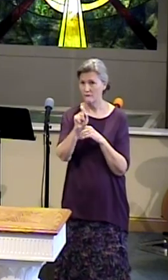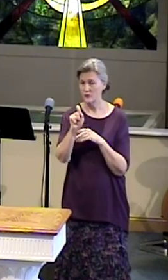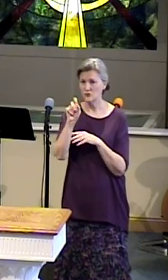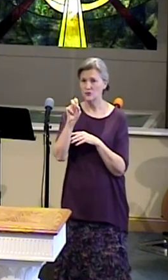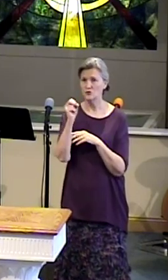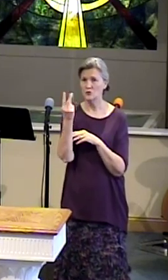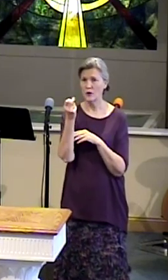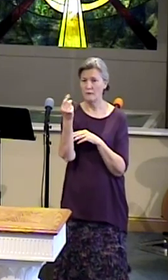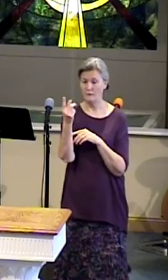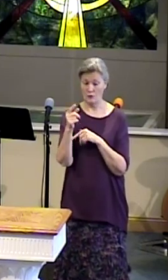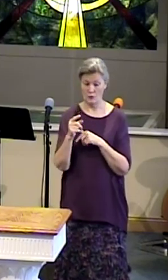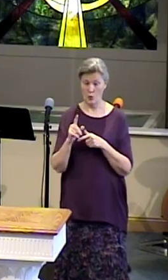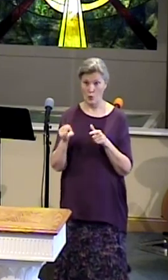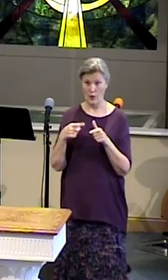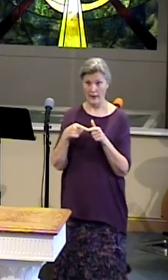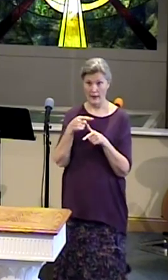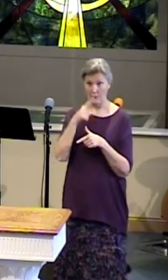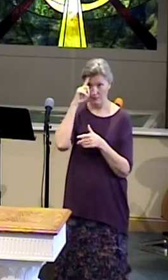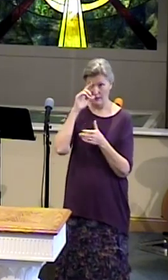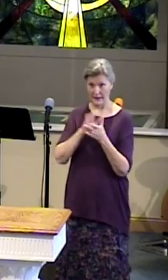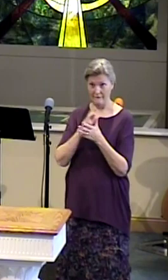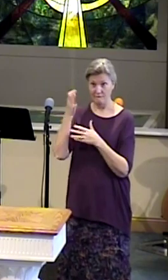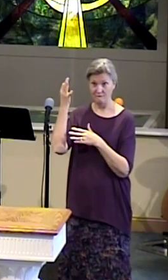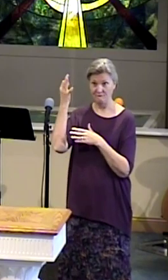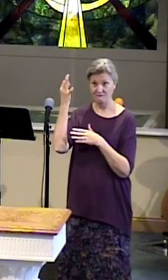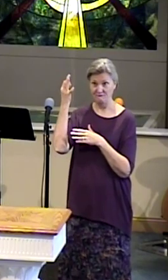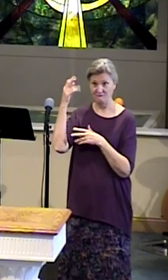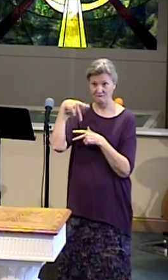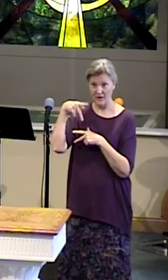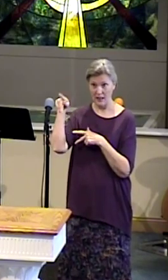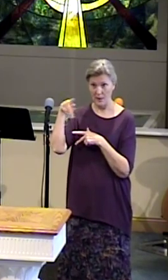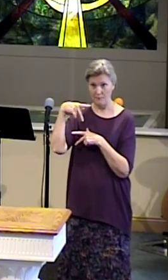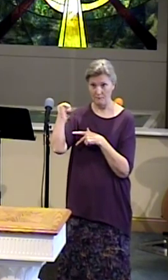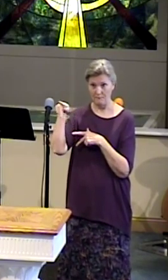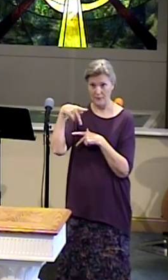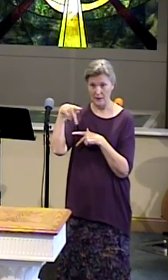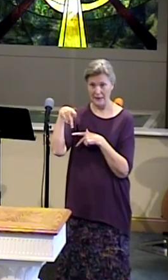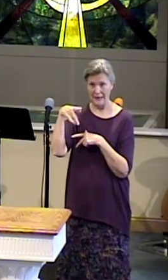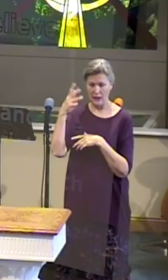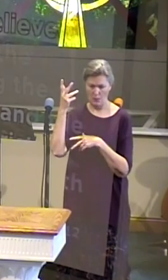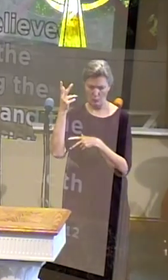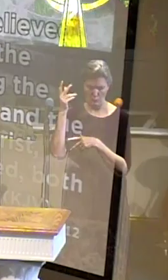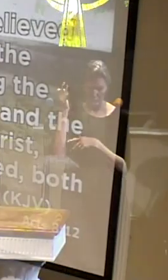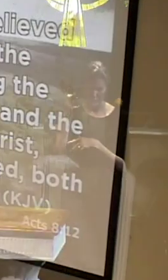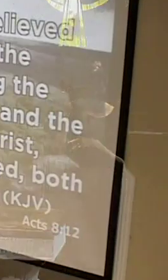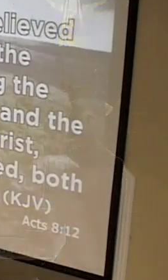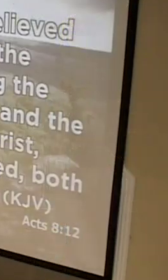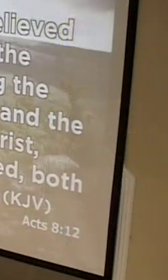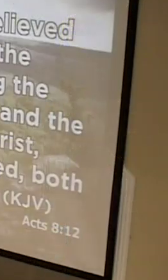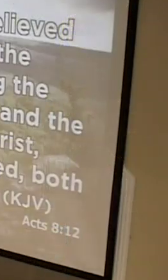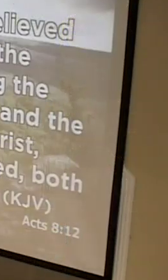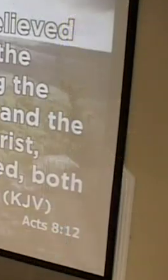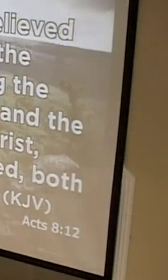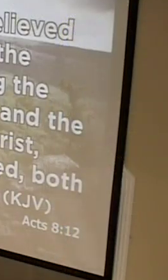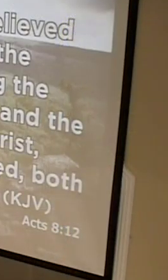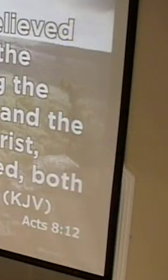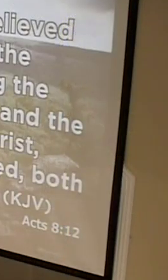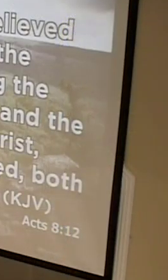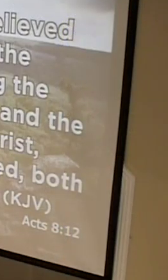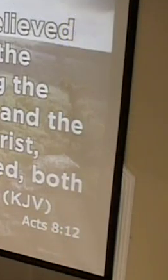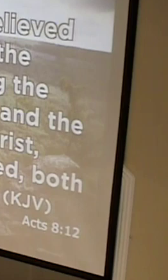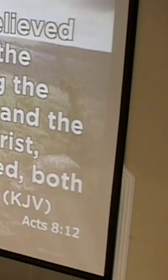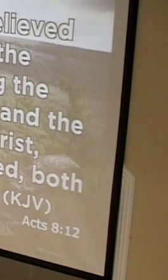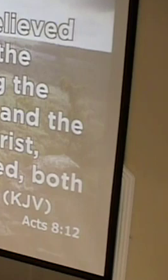But when they believed Philip, preaching the things concerning the kingdom of God. Wait a minute. He was preaching